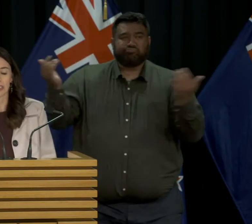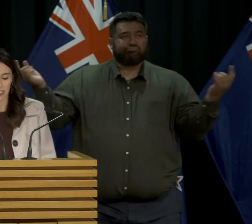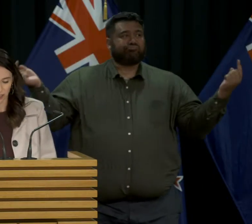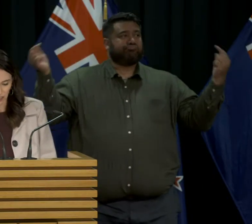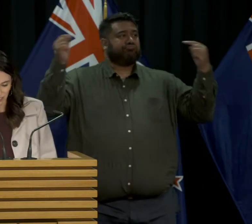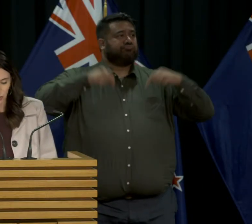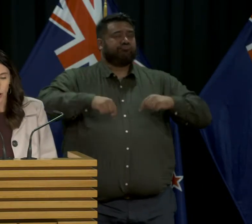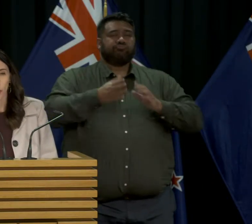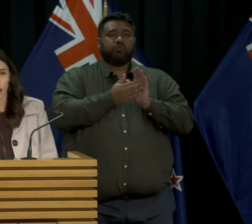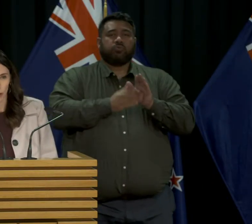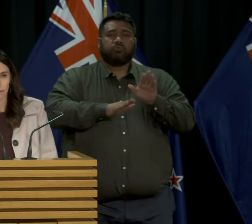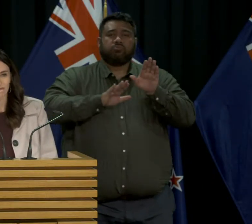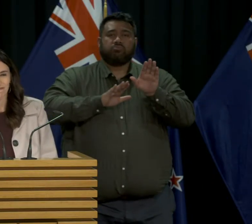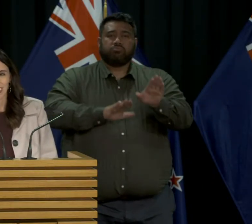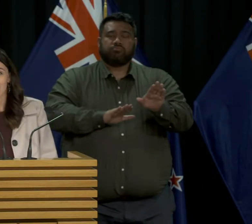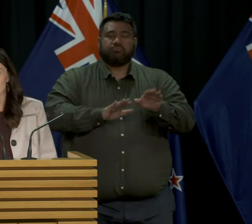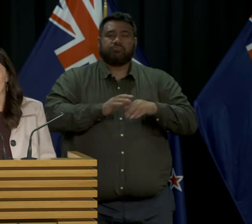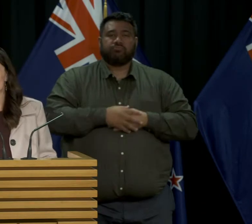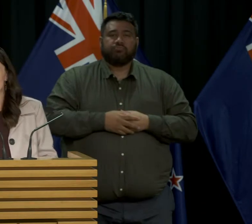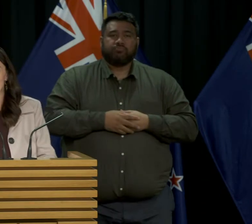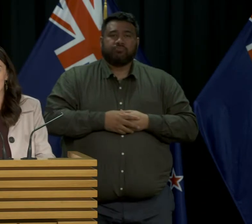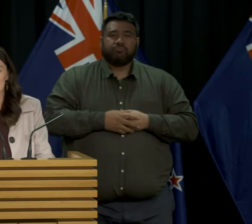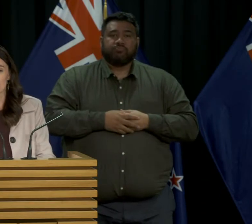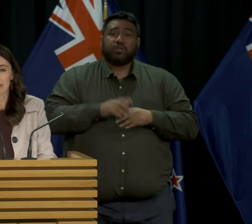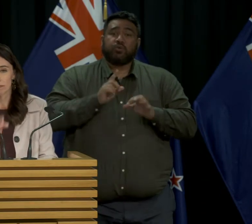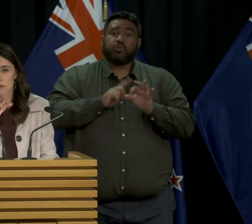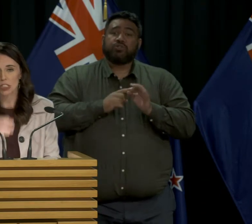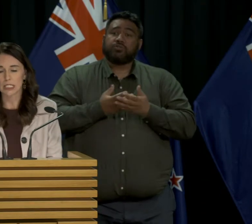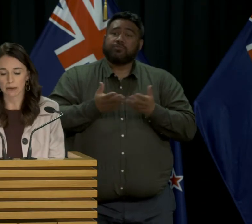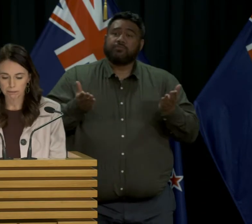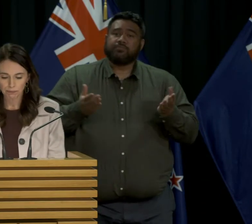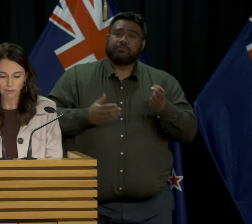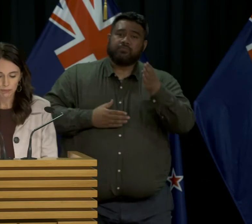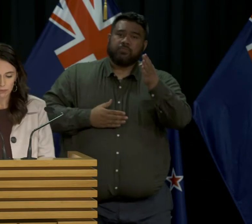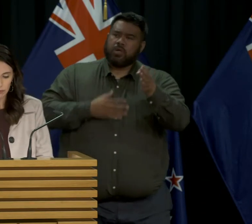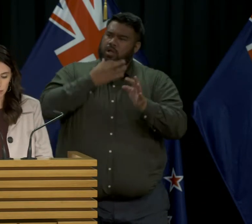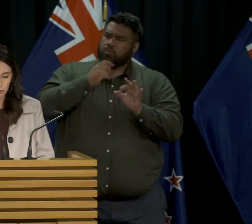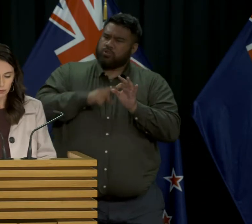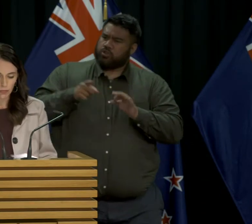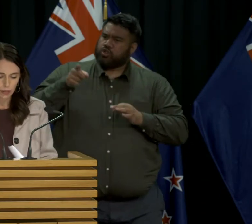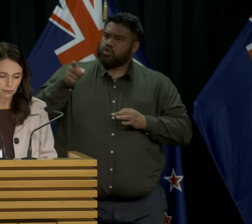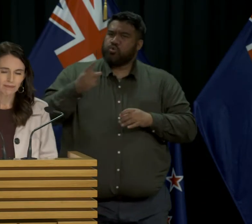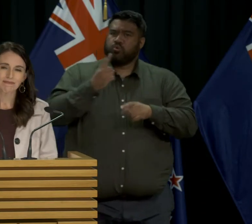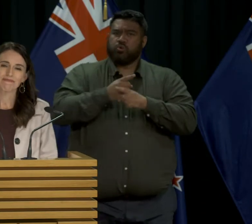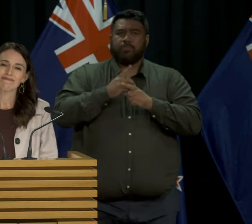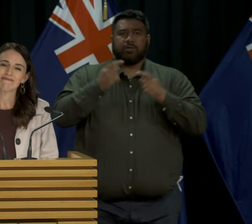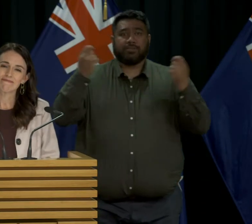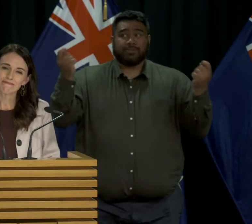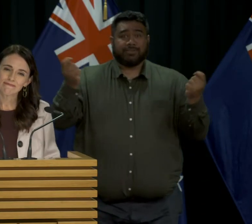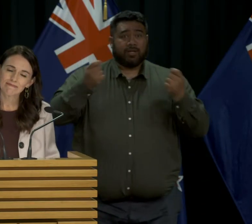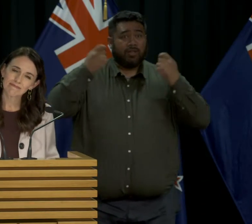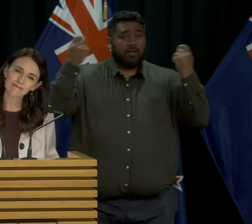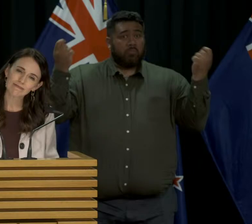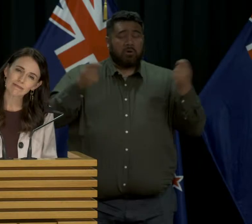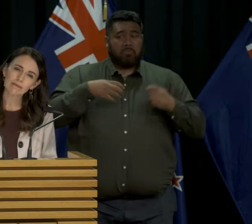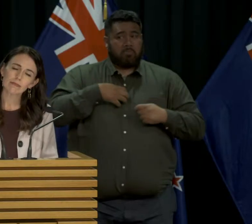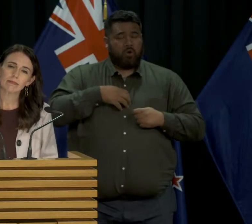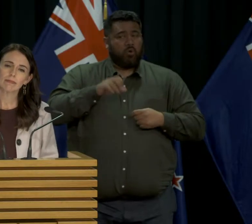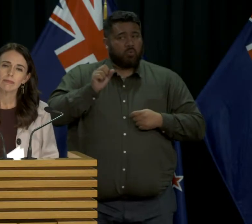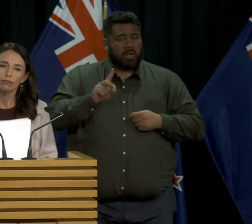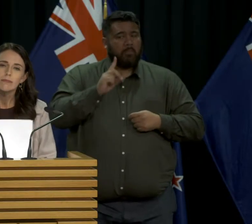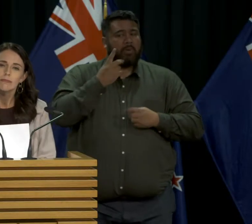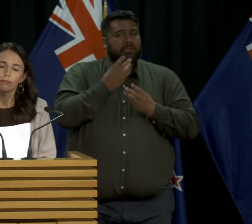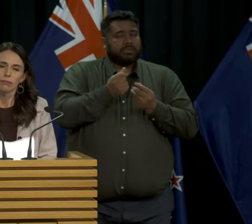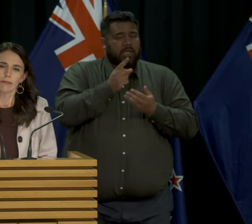ki Aotearoa. Welcome. I'm now happy to take questions. Jessica. A lot about celebrations, but there will be a group of people